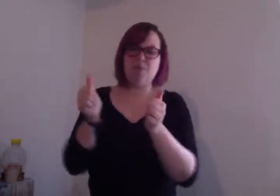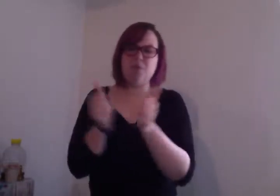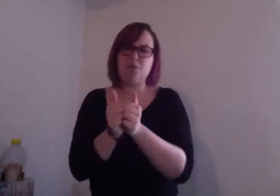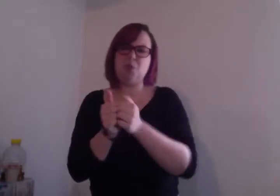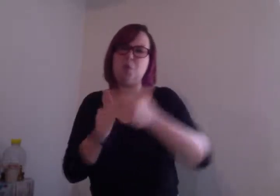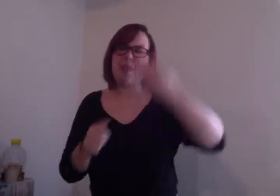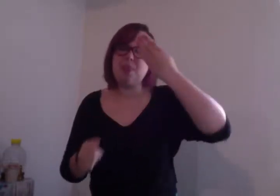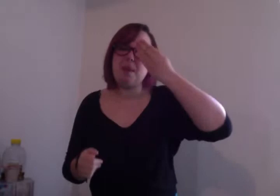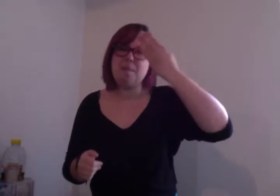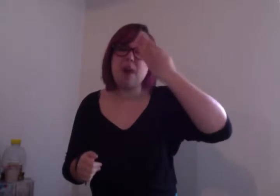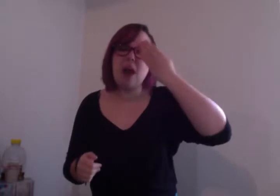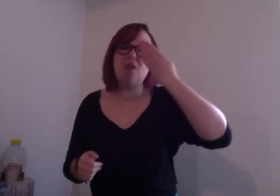tribe.